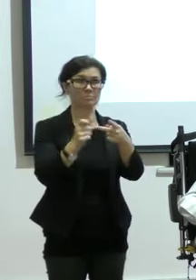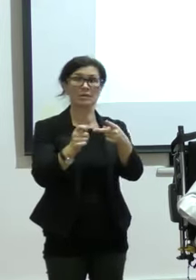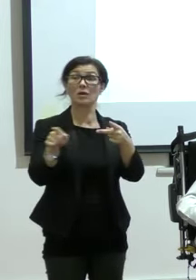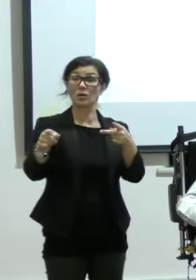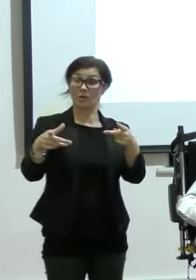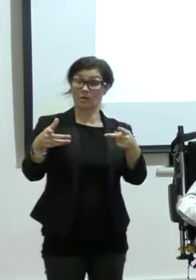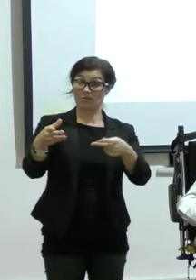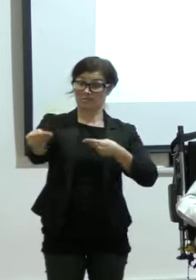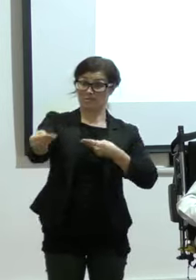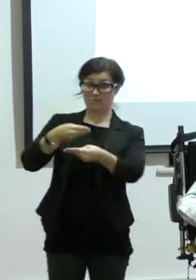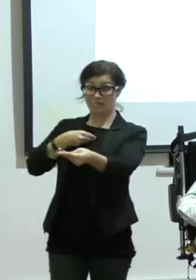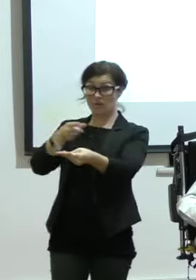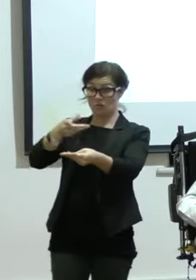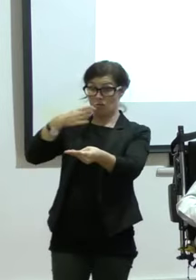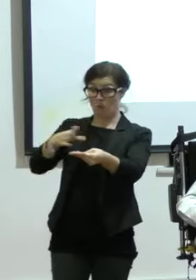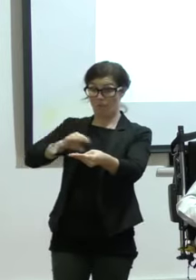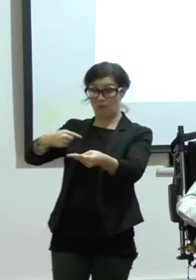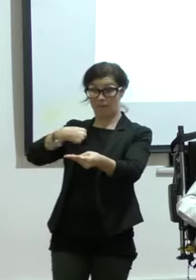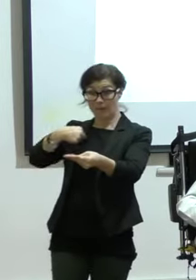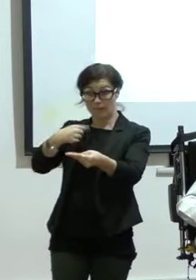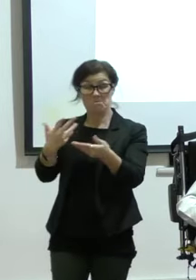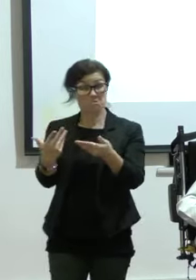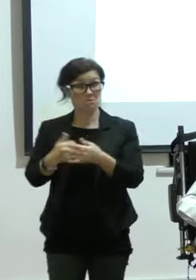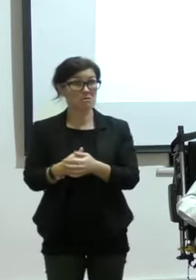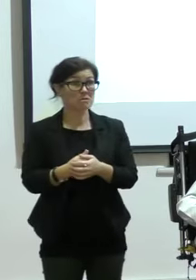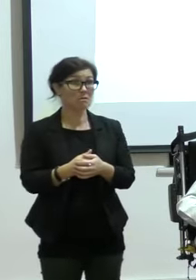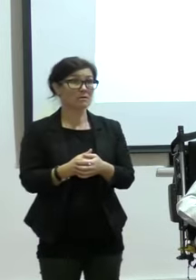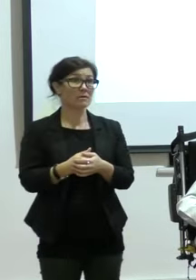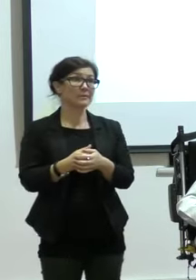you. And it should be a